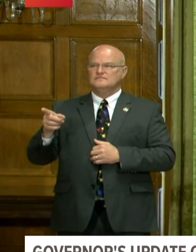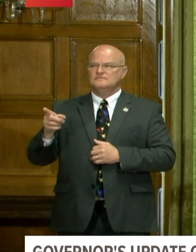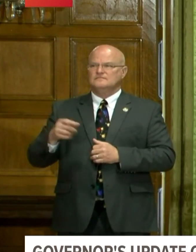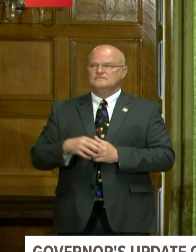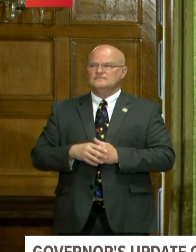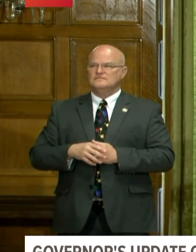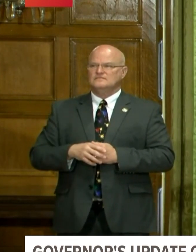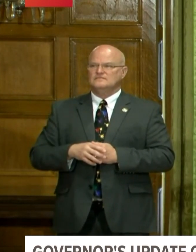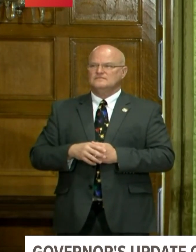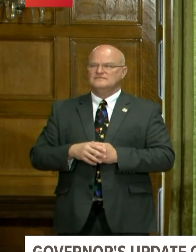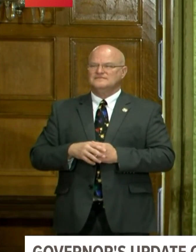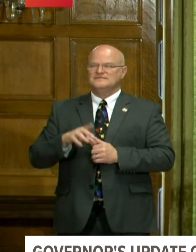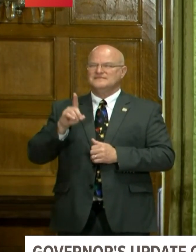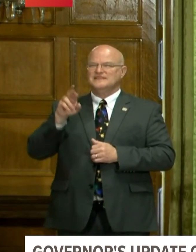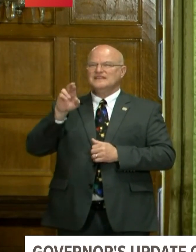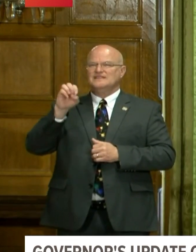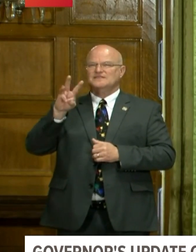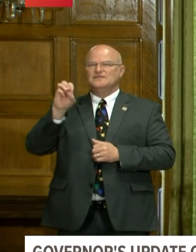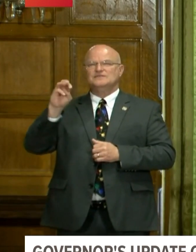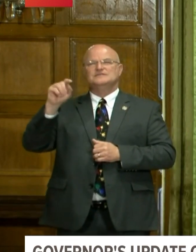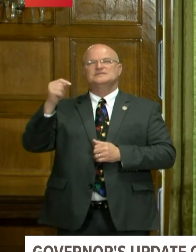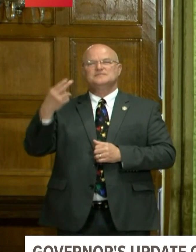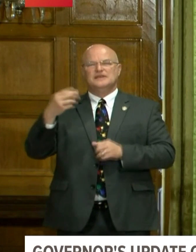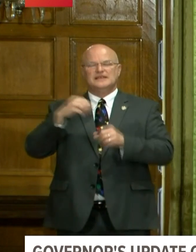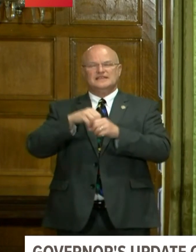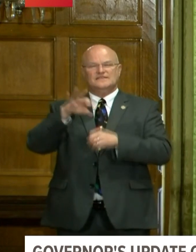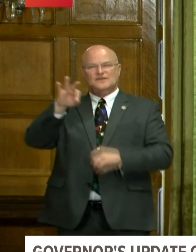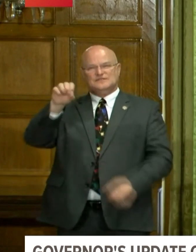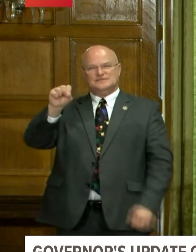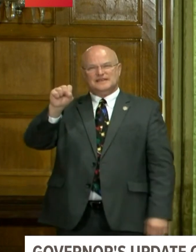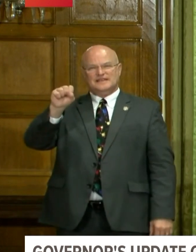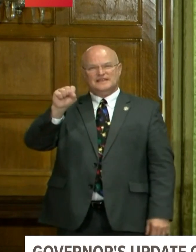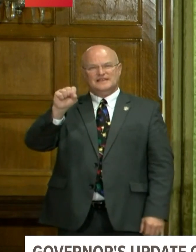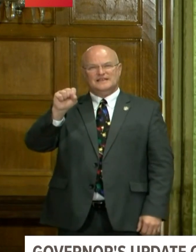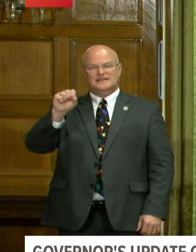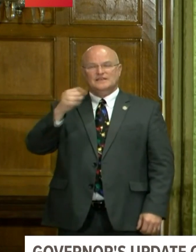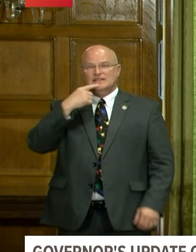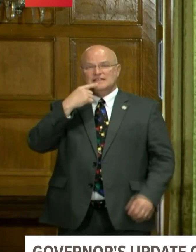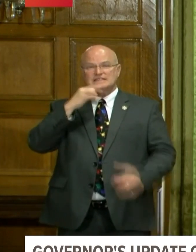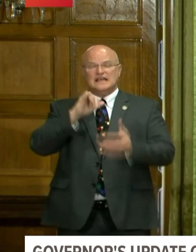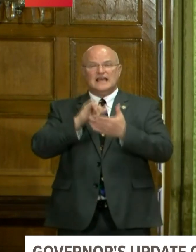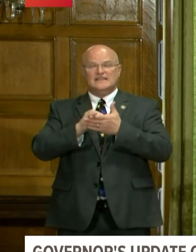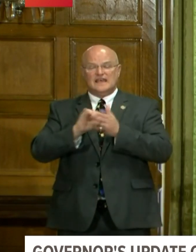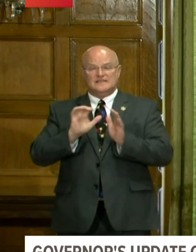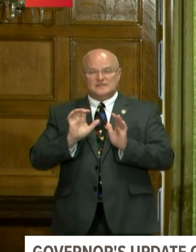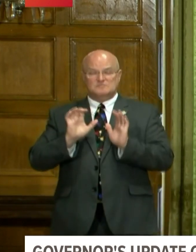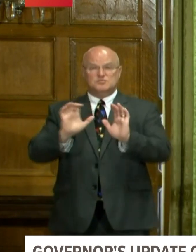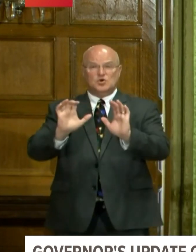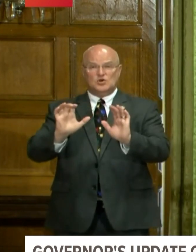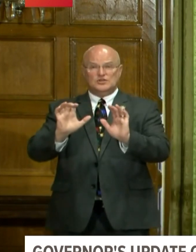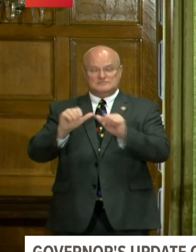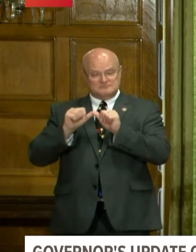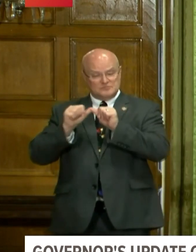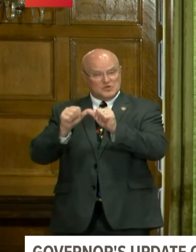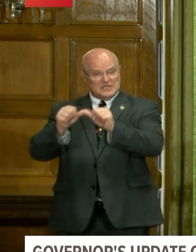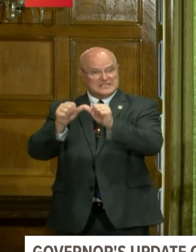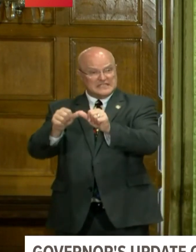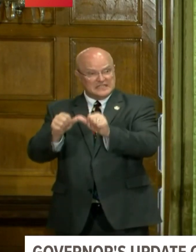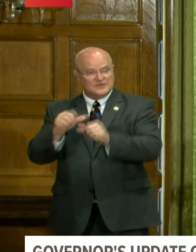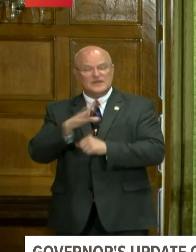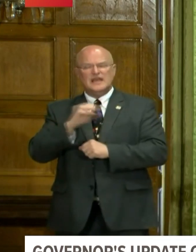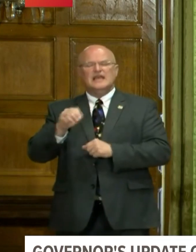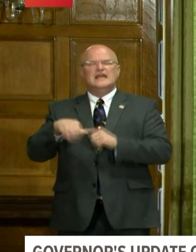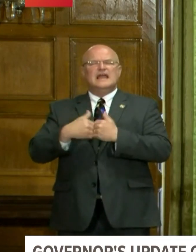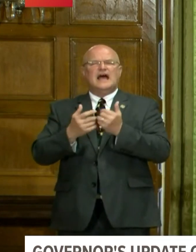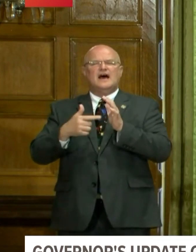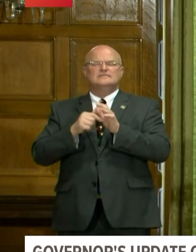Governor, this is Drew Smith with Times Record in Fort Smith. Right. Would you say that this surge is ongoing, and